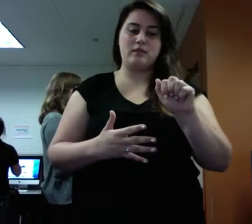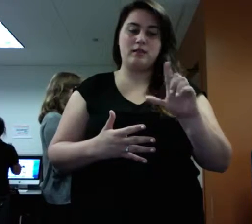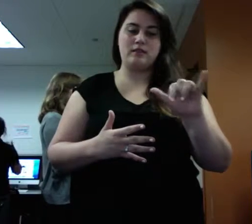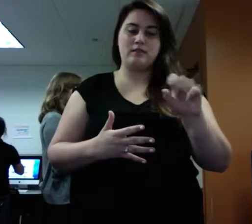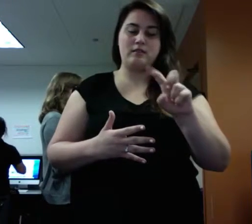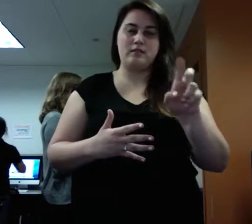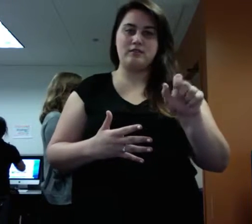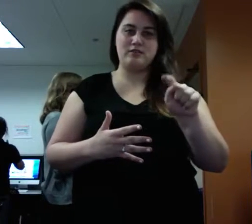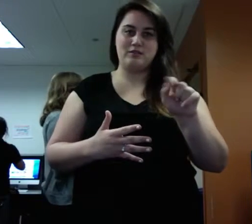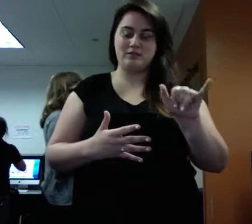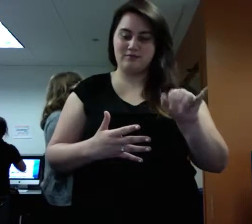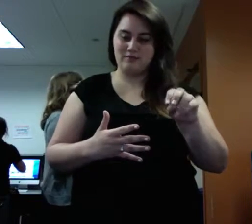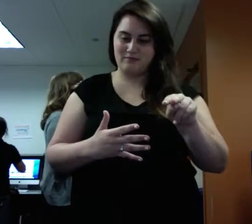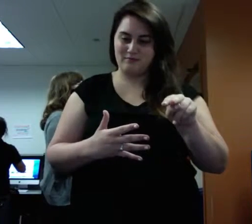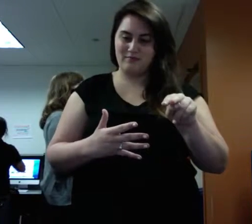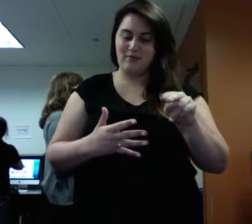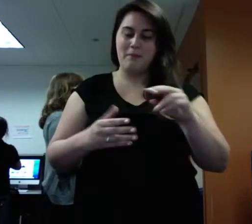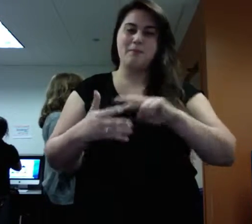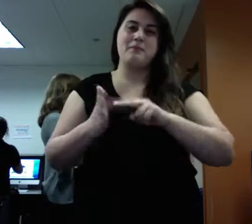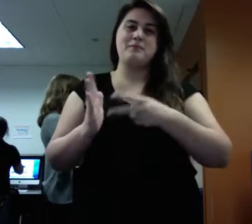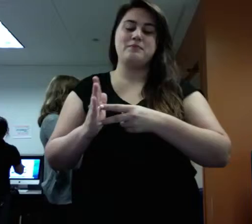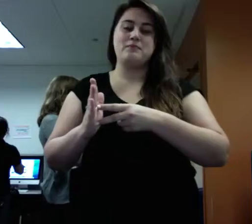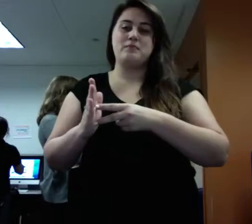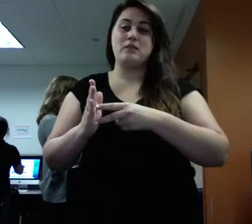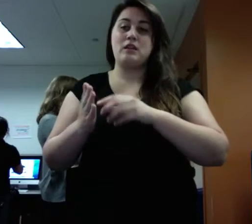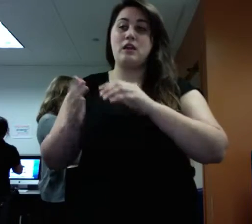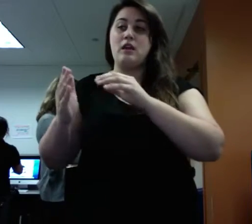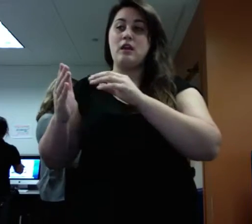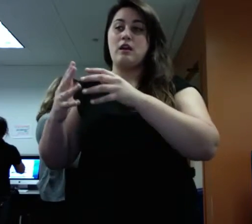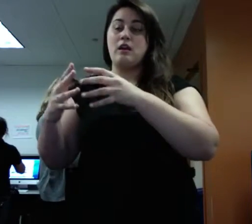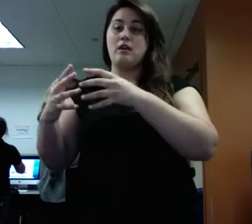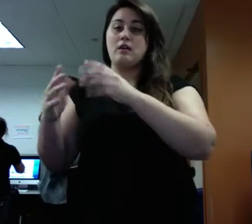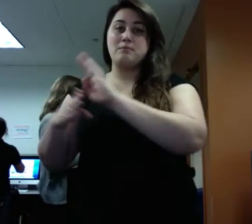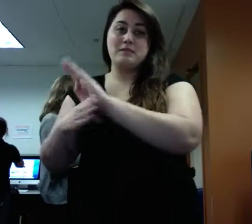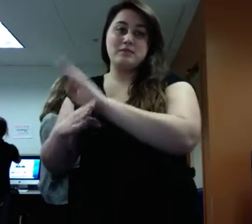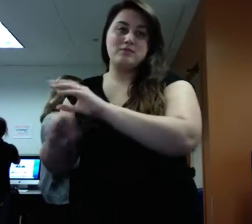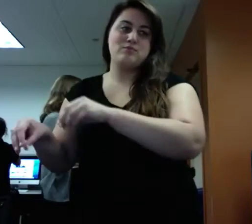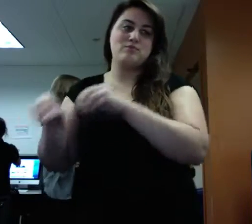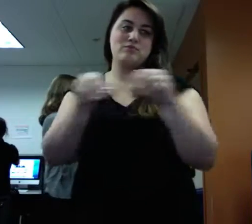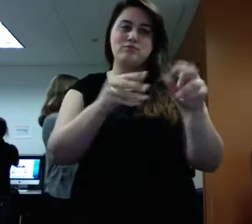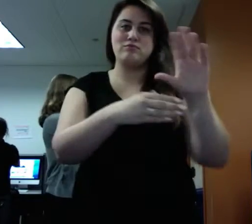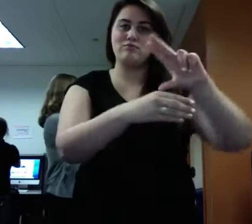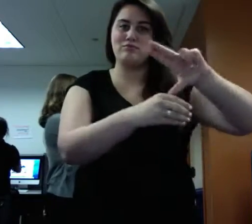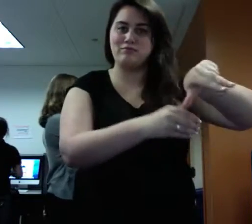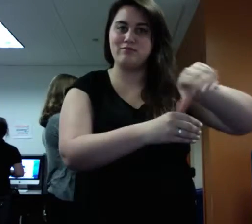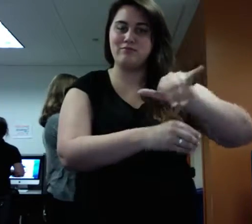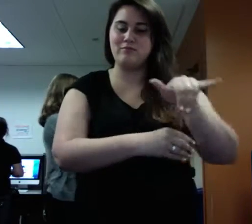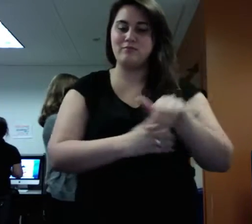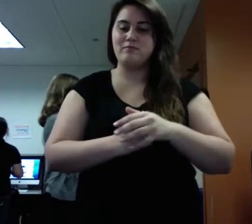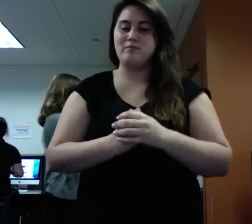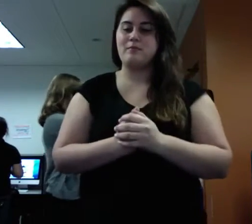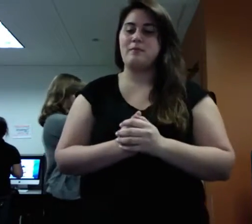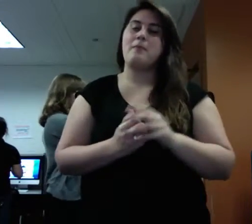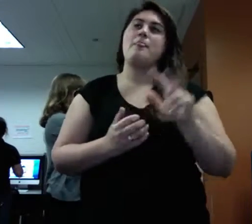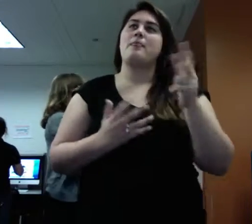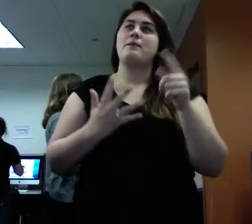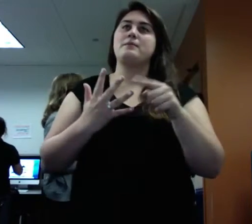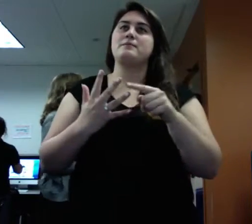to the suburbs. And a third trend is the substitution of service jobs for manufacturing jobs as our